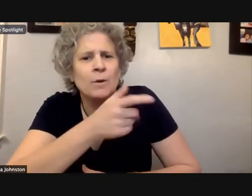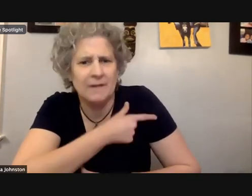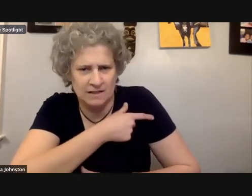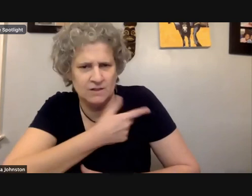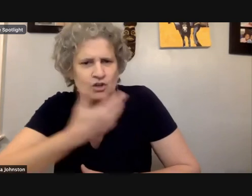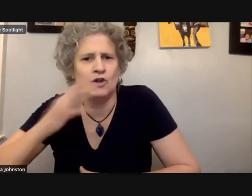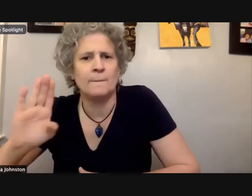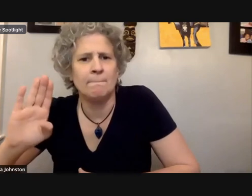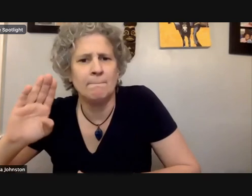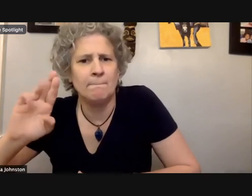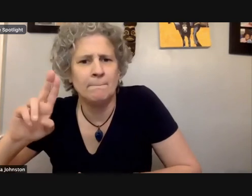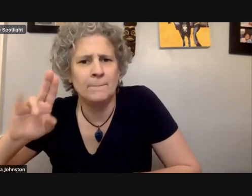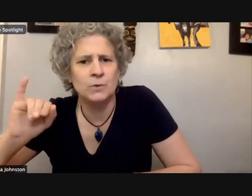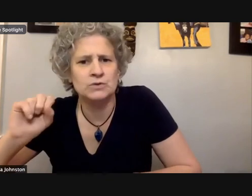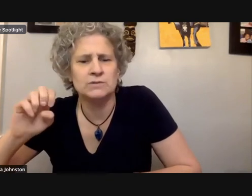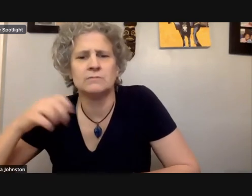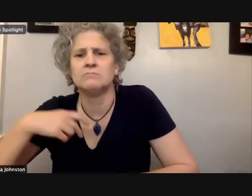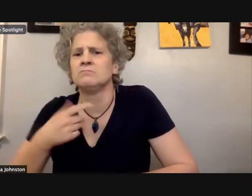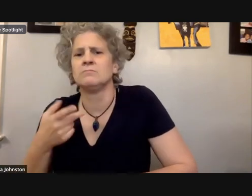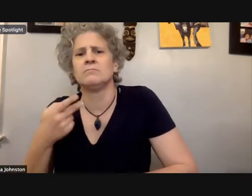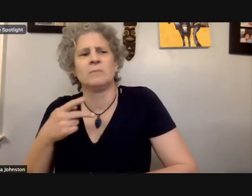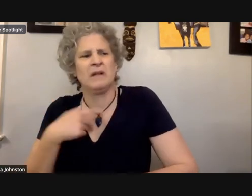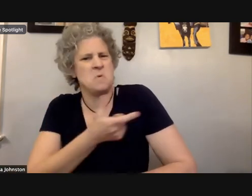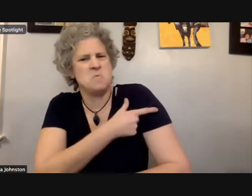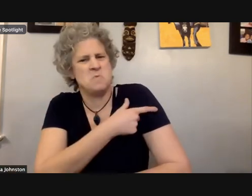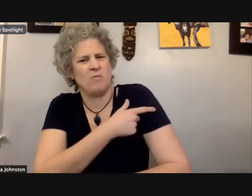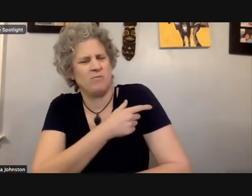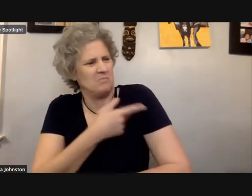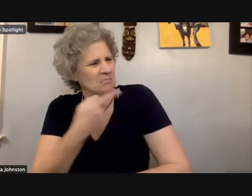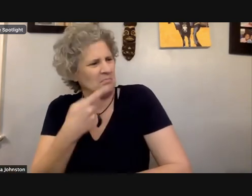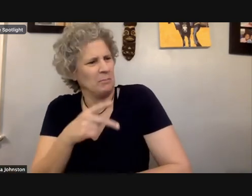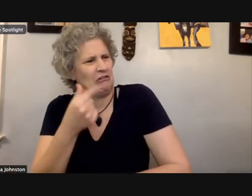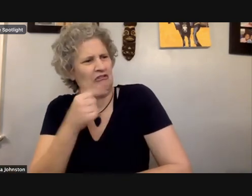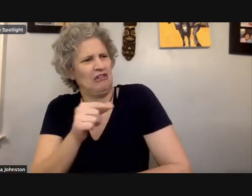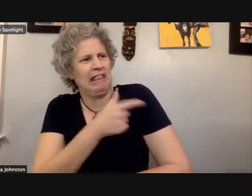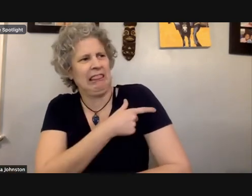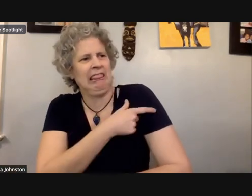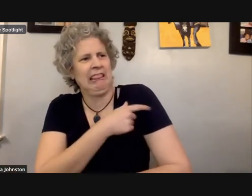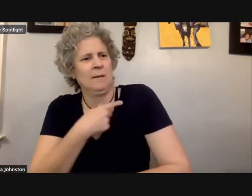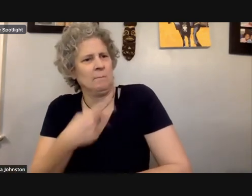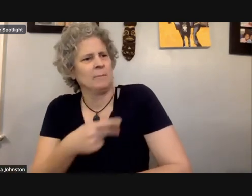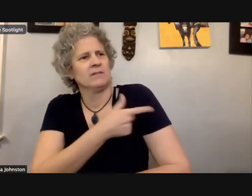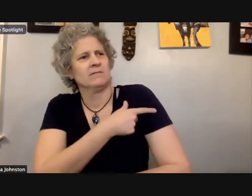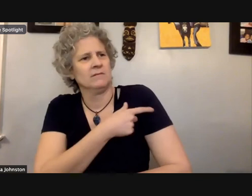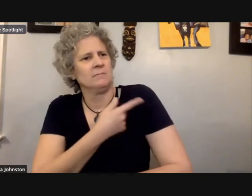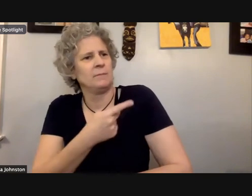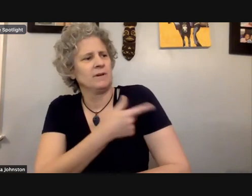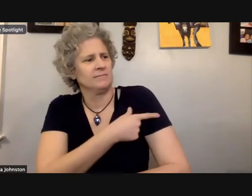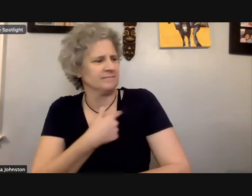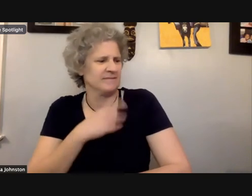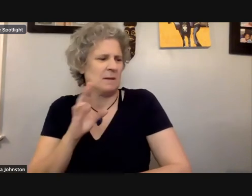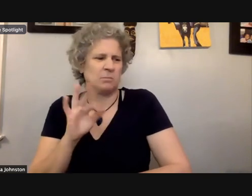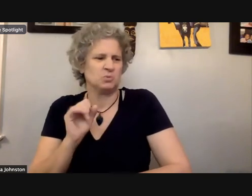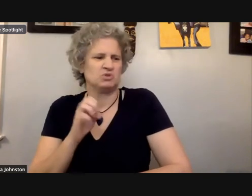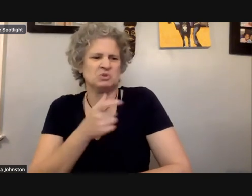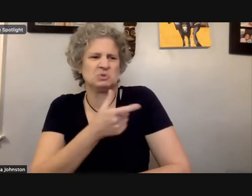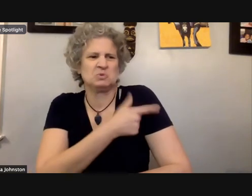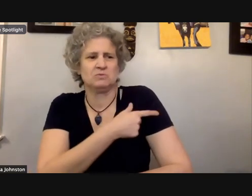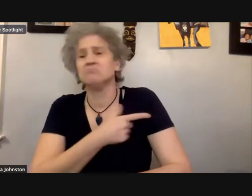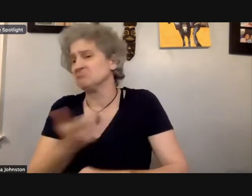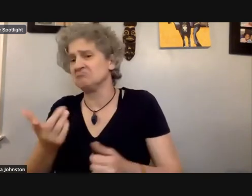Okay, got a lot to cover in the chat. So for bruise, some people are asking, would you add a color marker like green or purple?